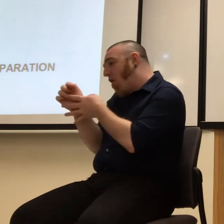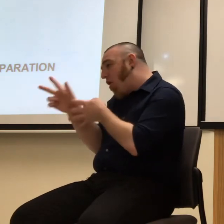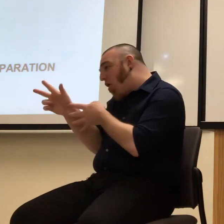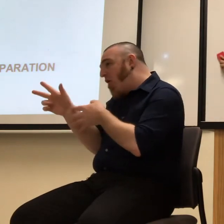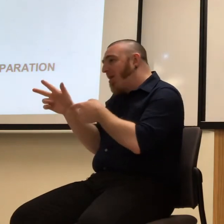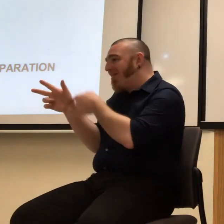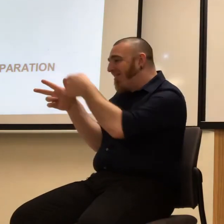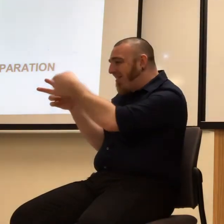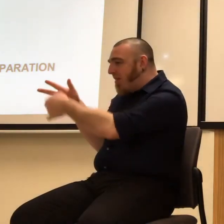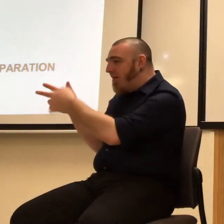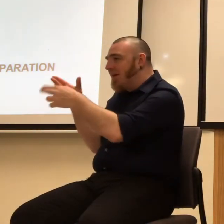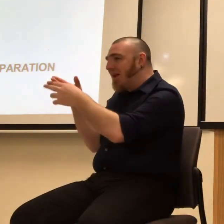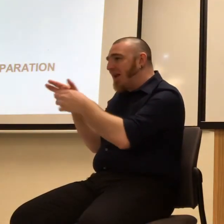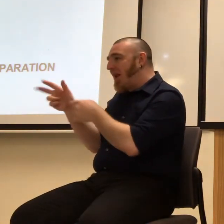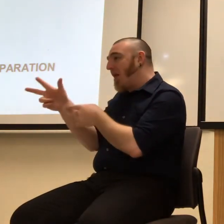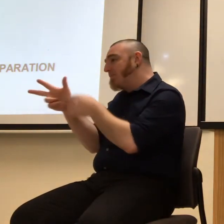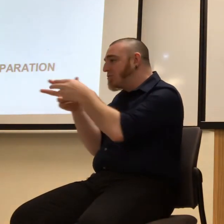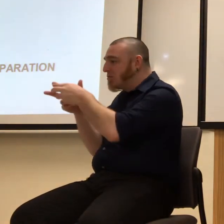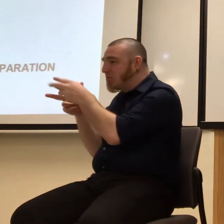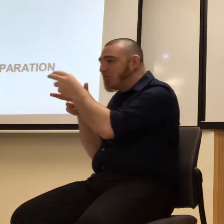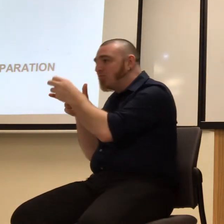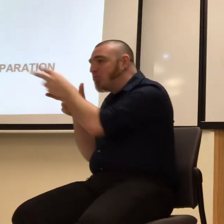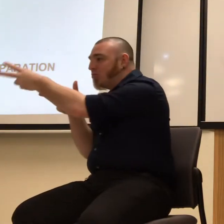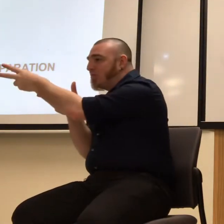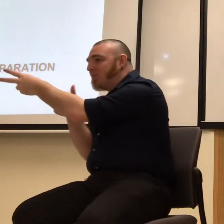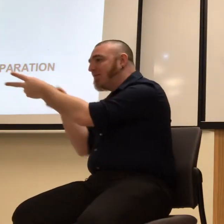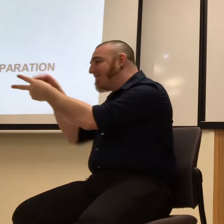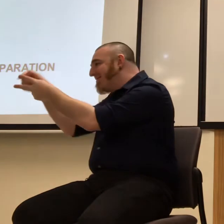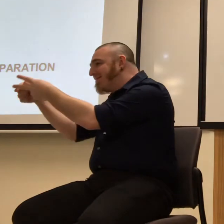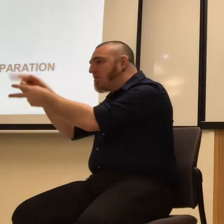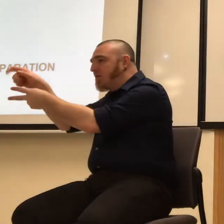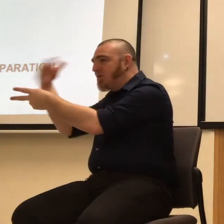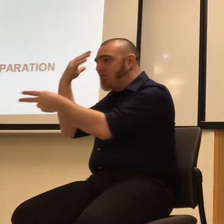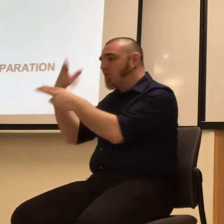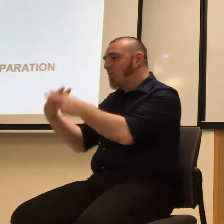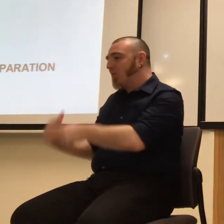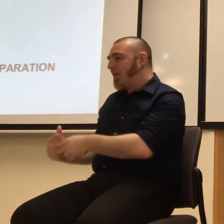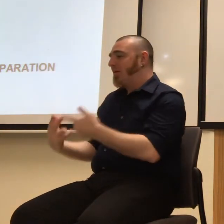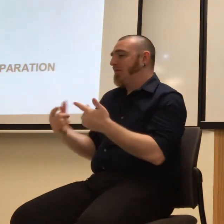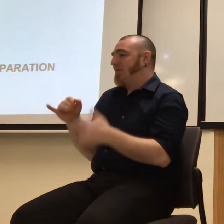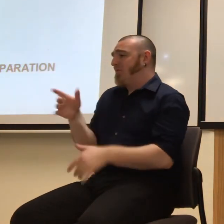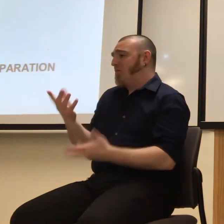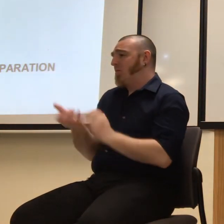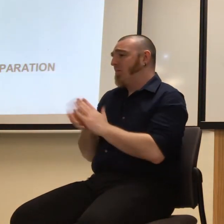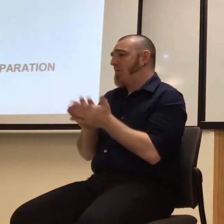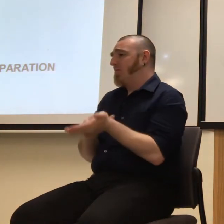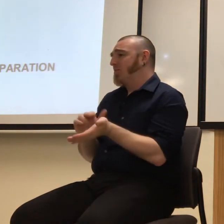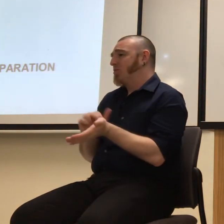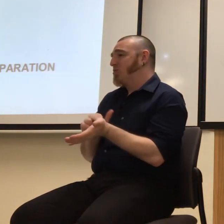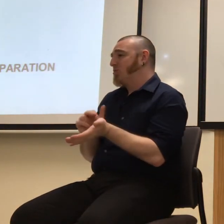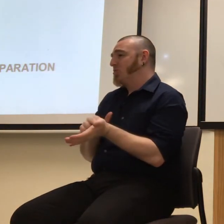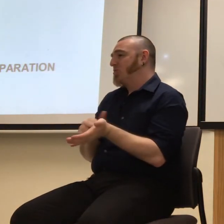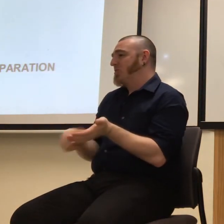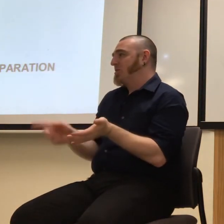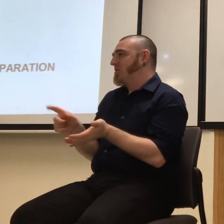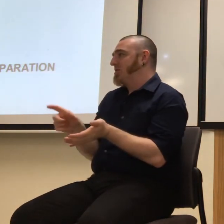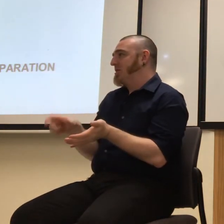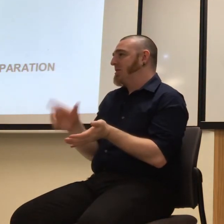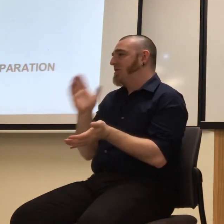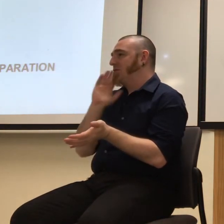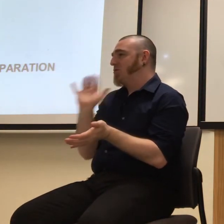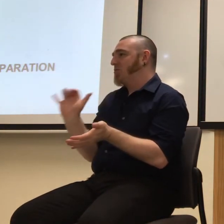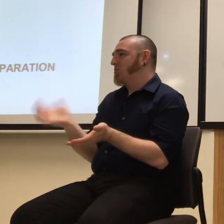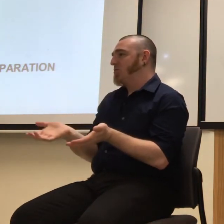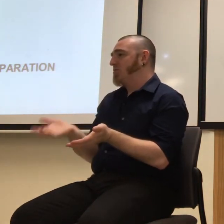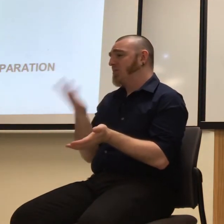that's what I'm saying. And if you're going to be a nurse or something else, you got to know it too, because don't you want to understand what the doctors are